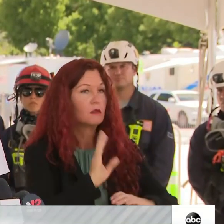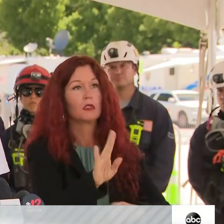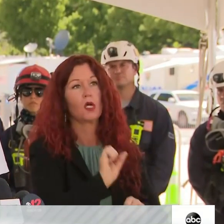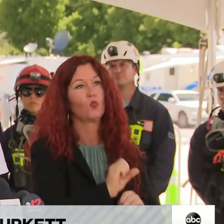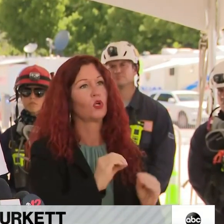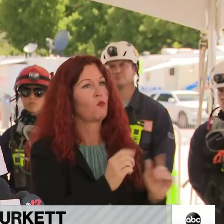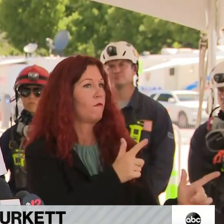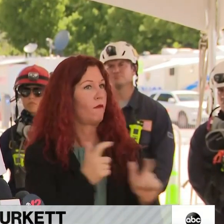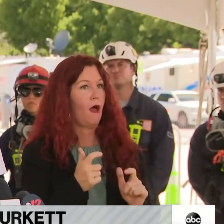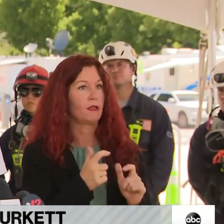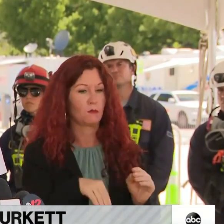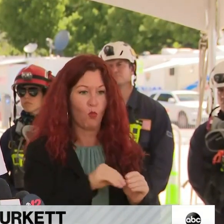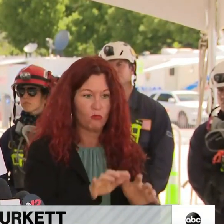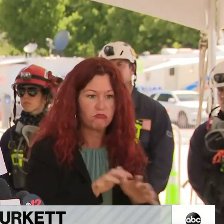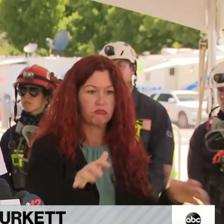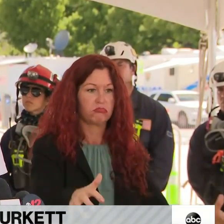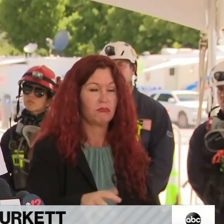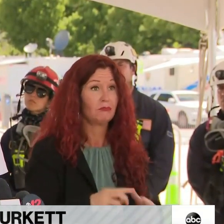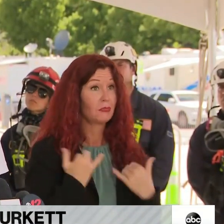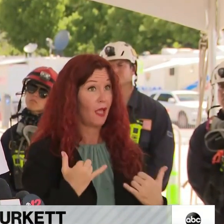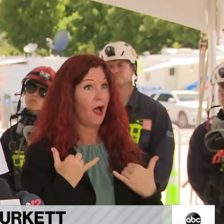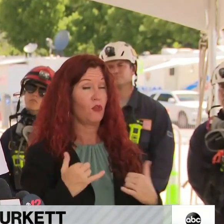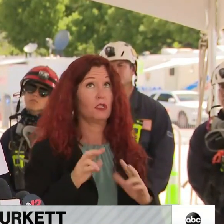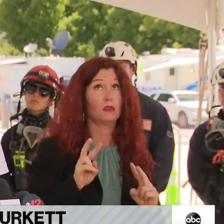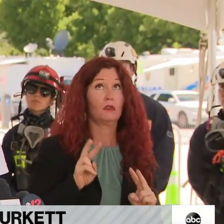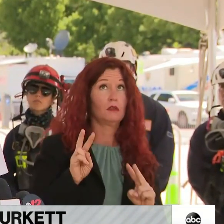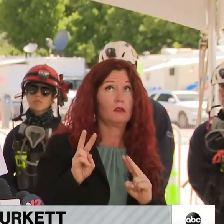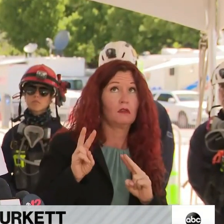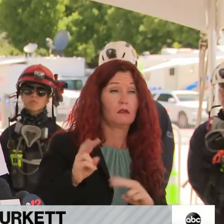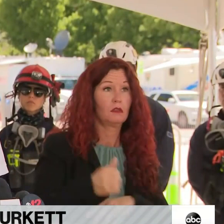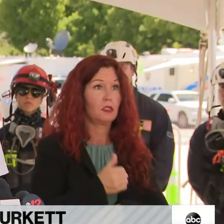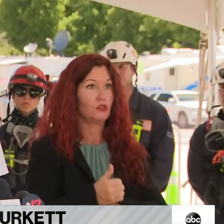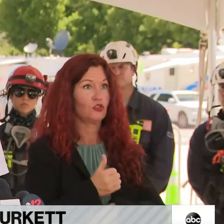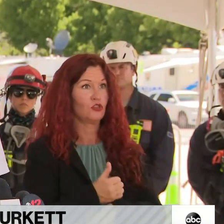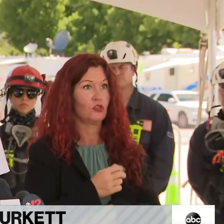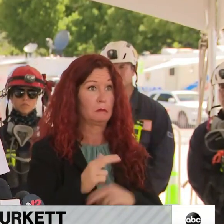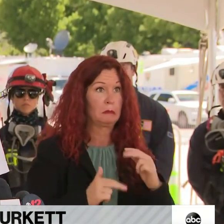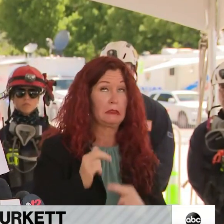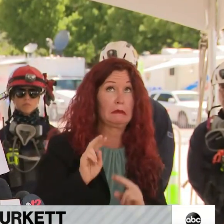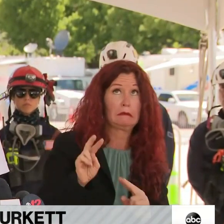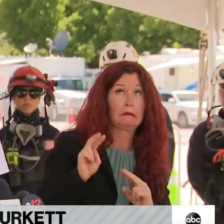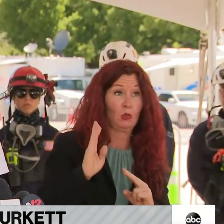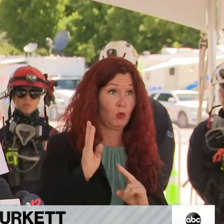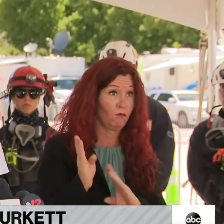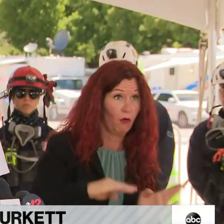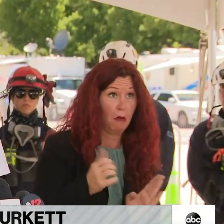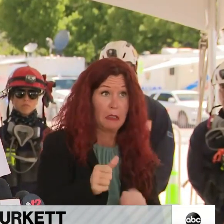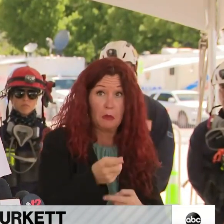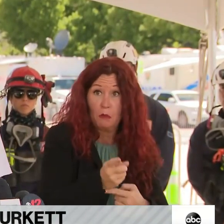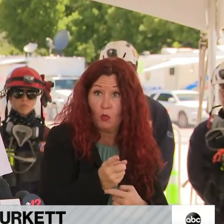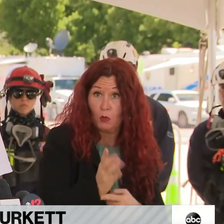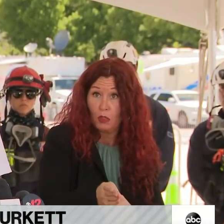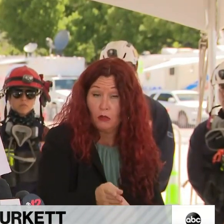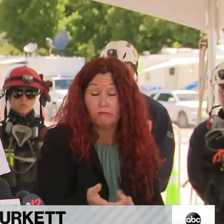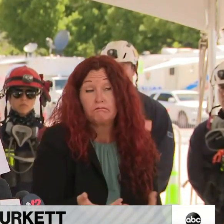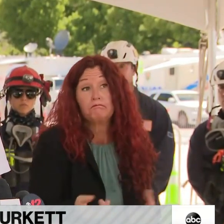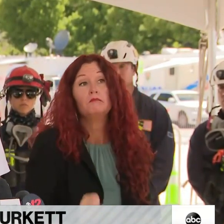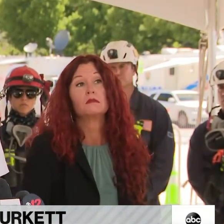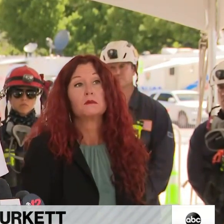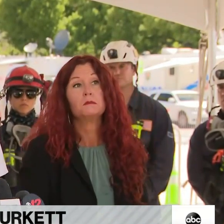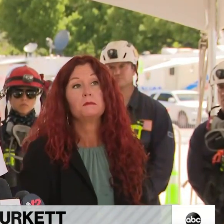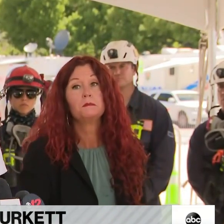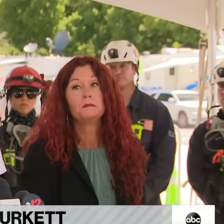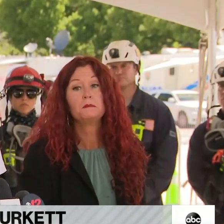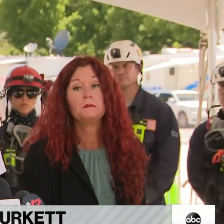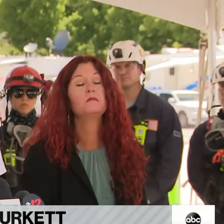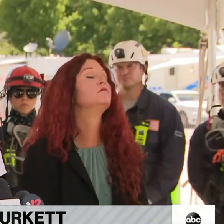falling buildings. Lastly, I just want to announce that I had asked our manager to consider taking